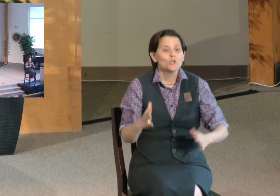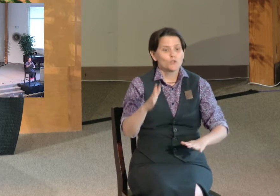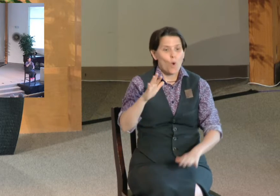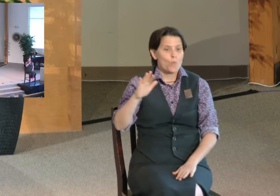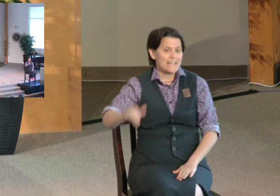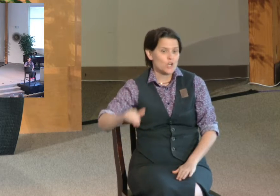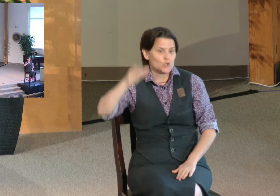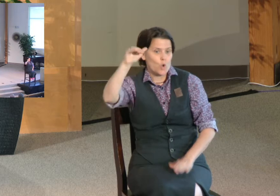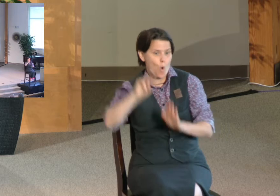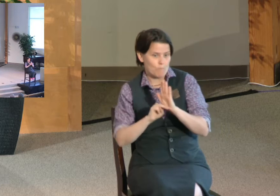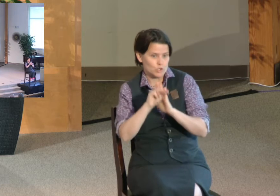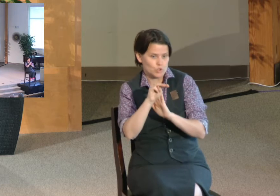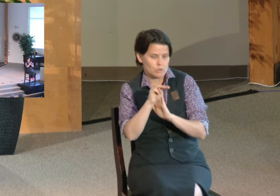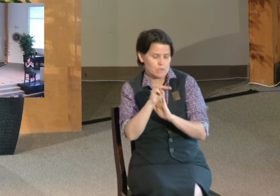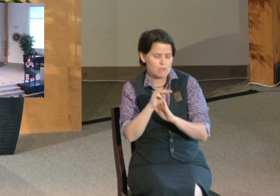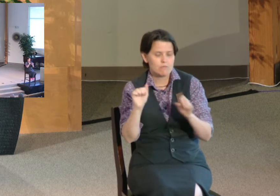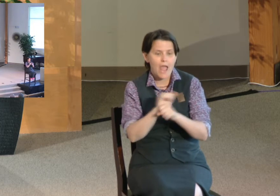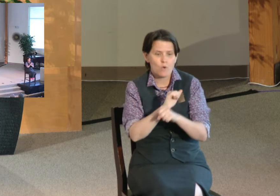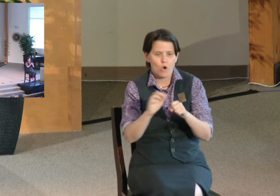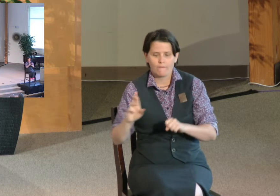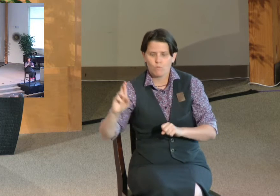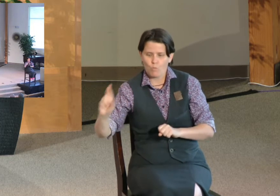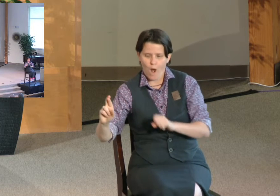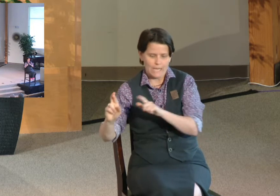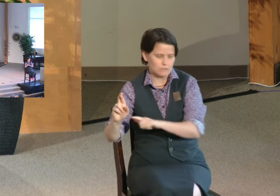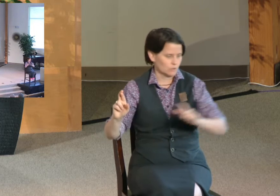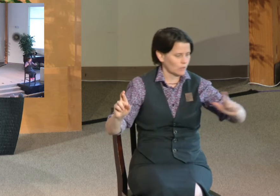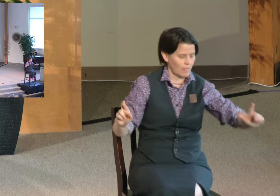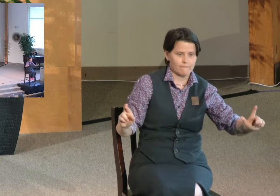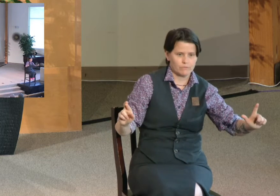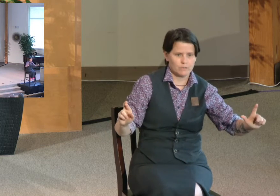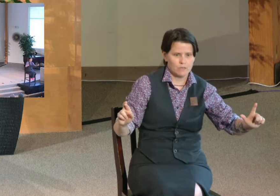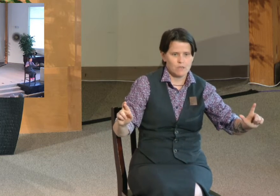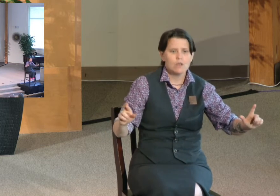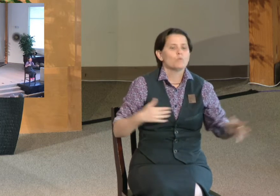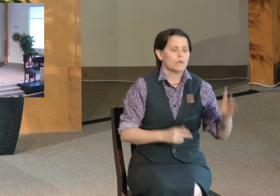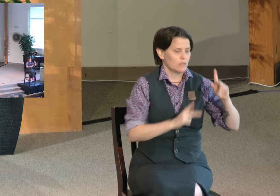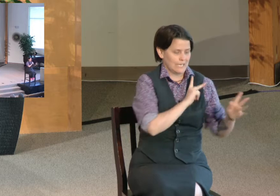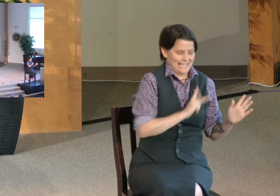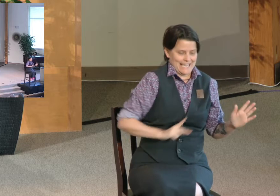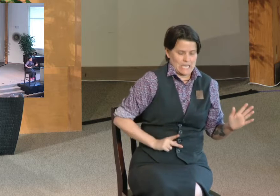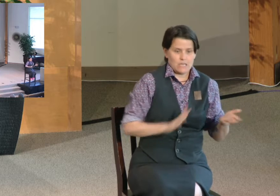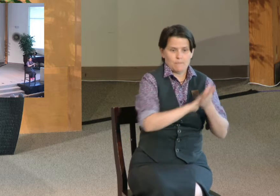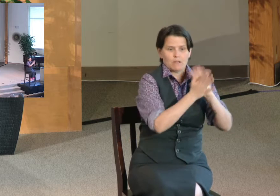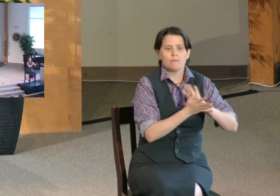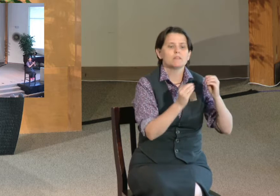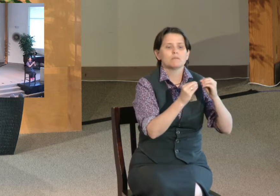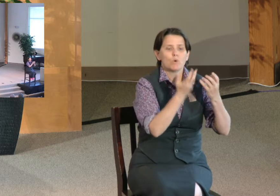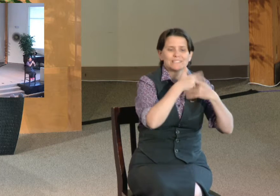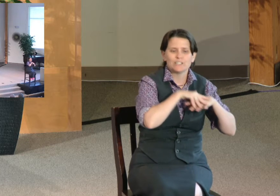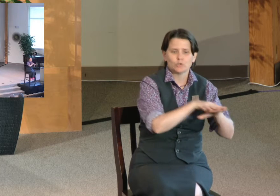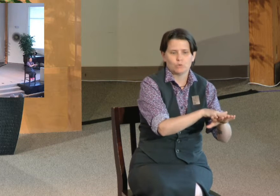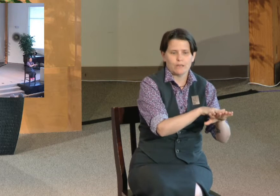left, with the king being the most integrated and cohesive archetype. And you can see for each of the mature archetypes